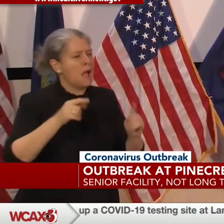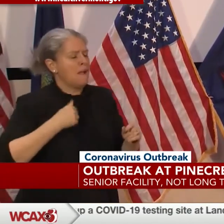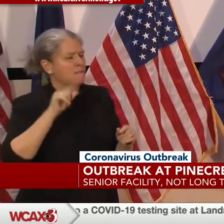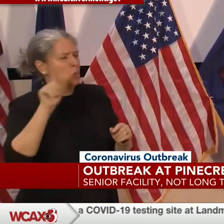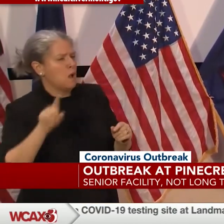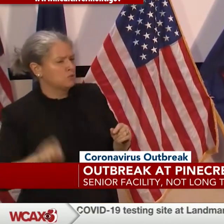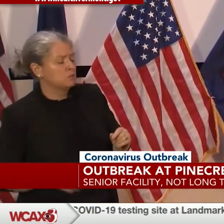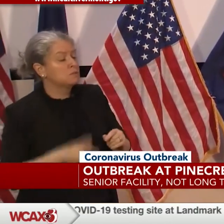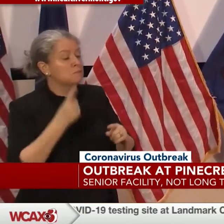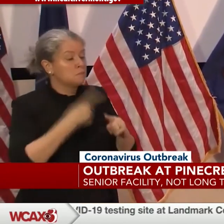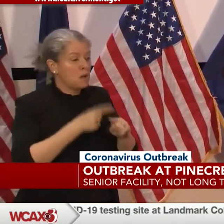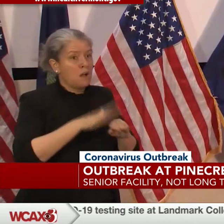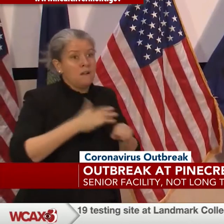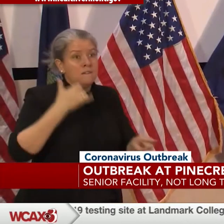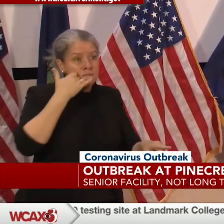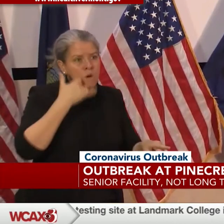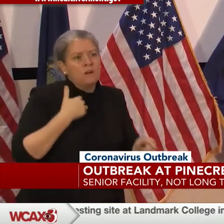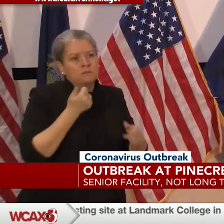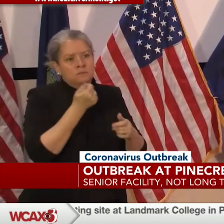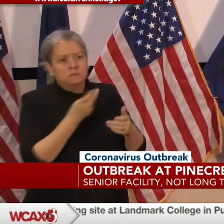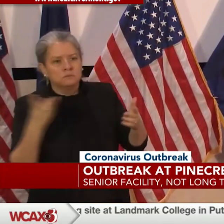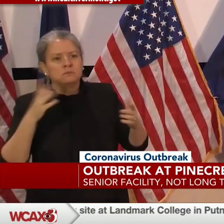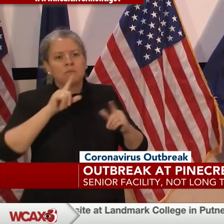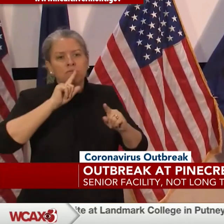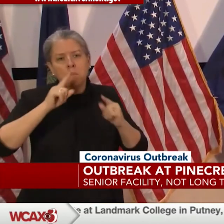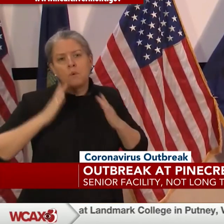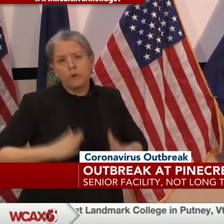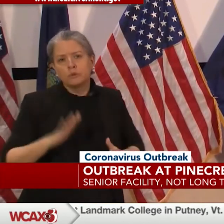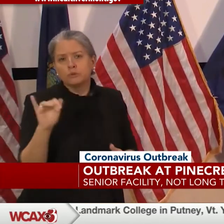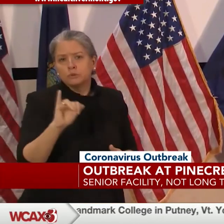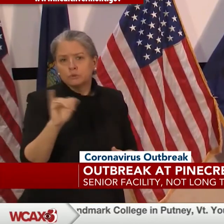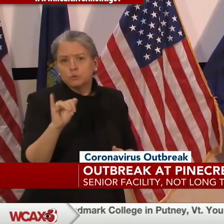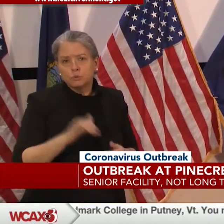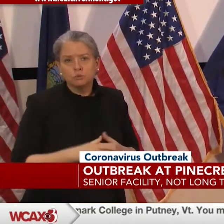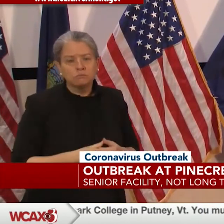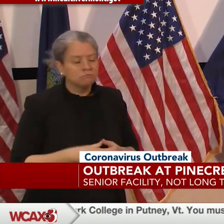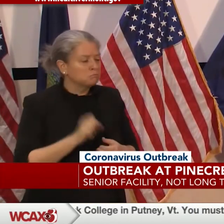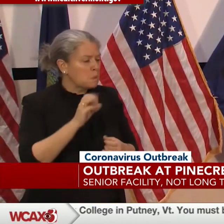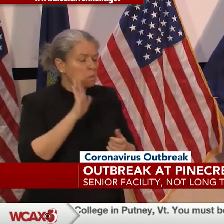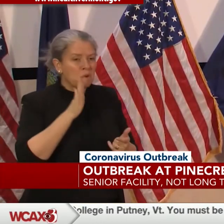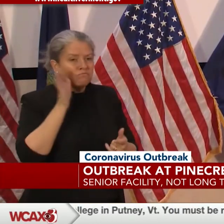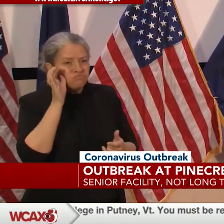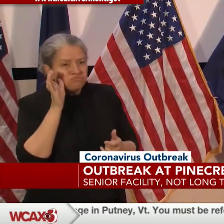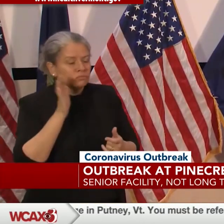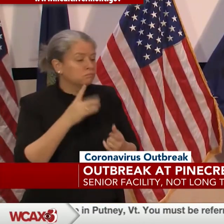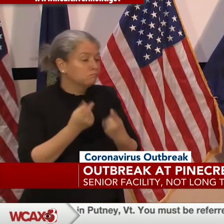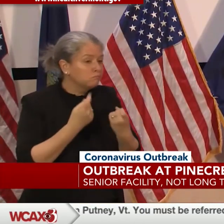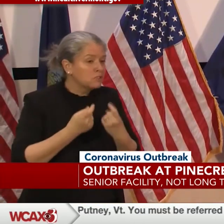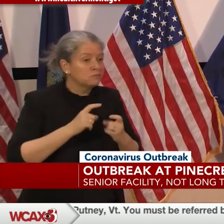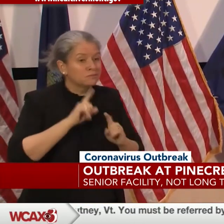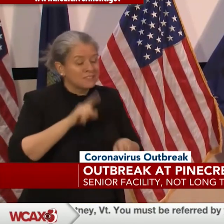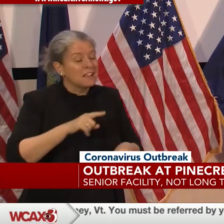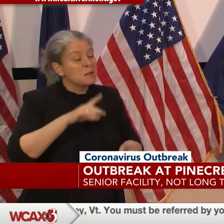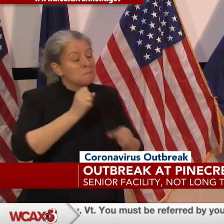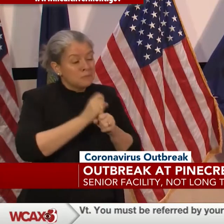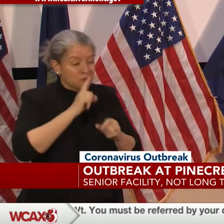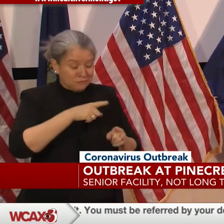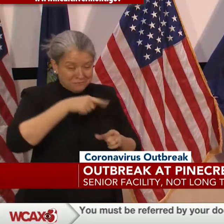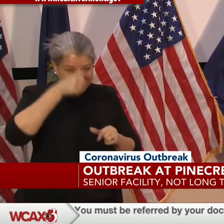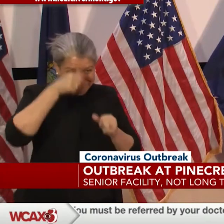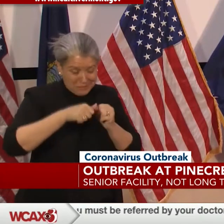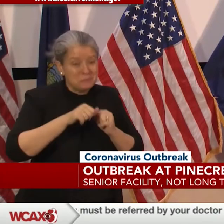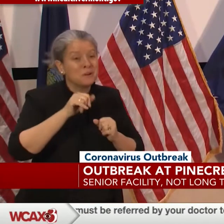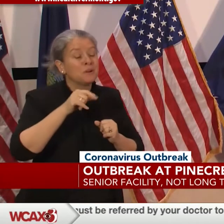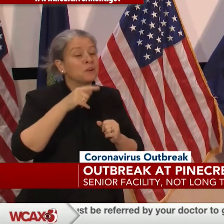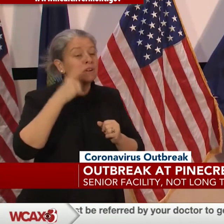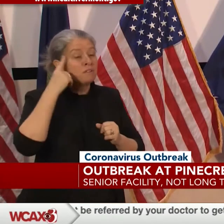on the phone as well. So we're going to do our best to get through those questions. And if you can be prepared with a *6 to unmute